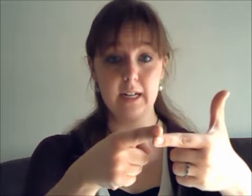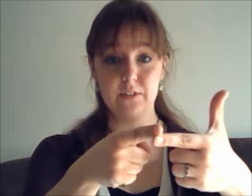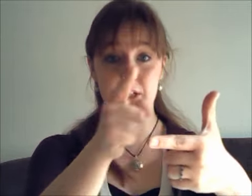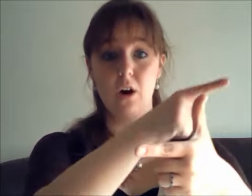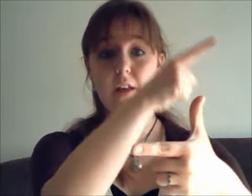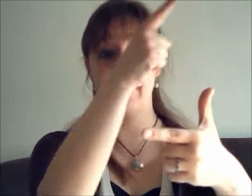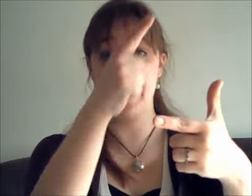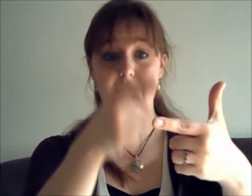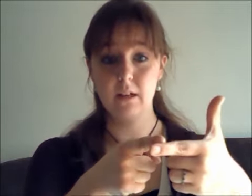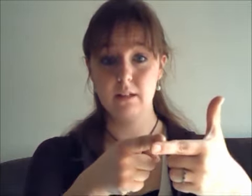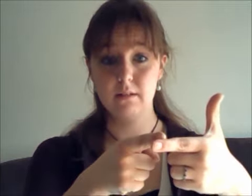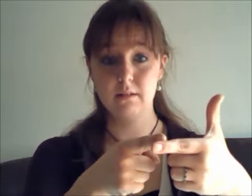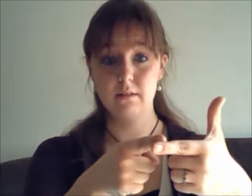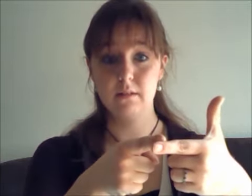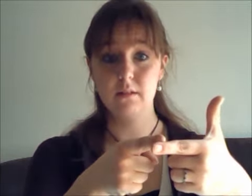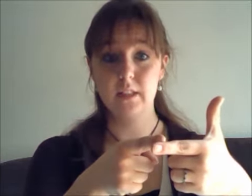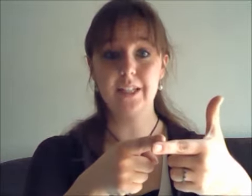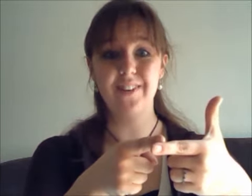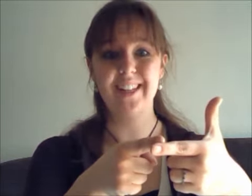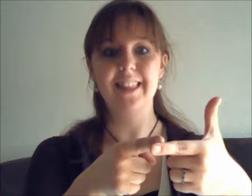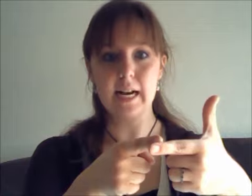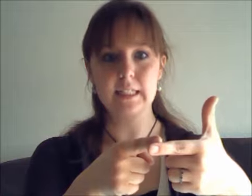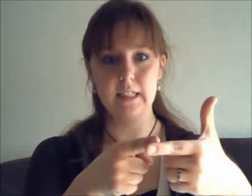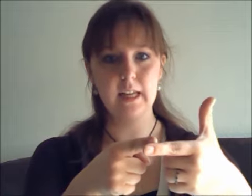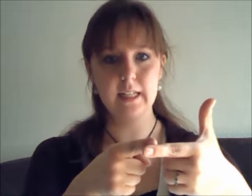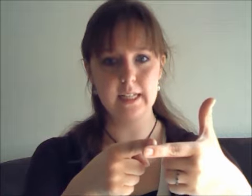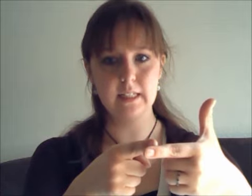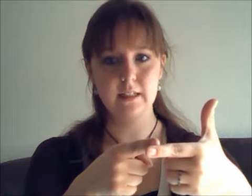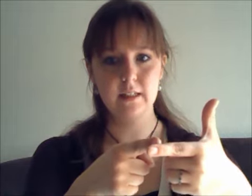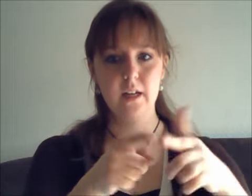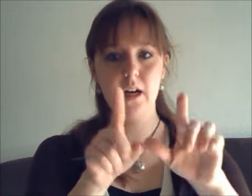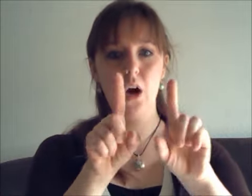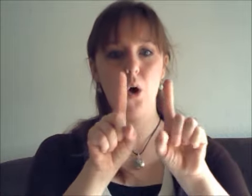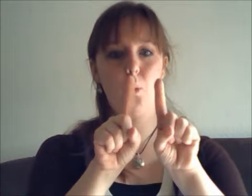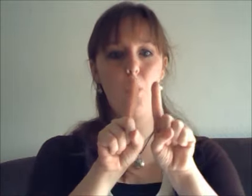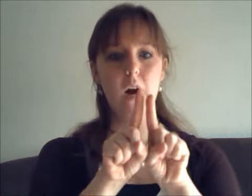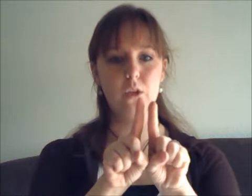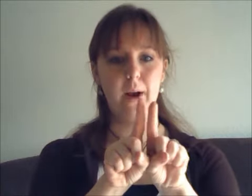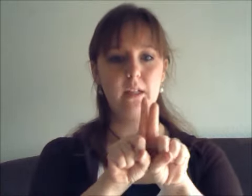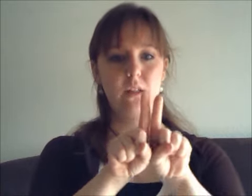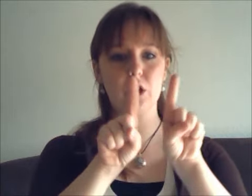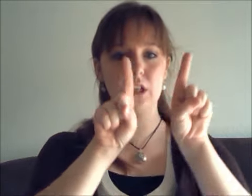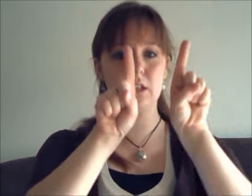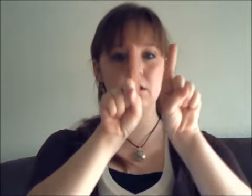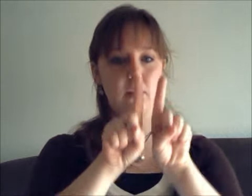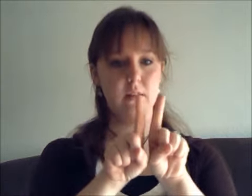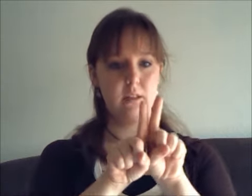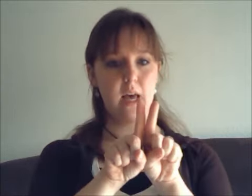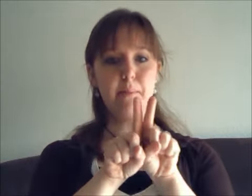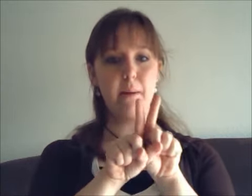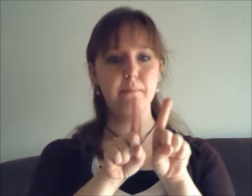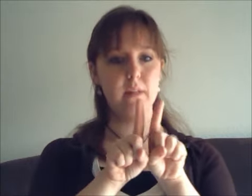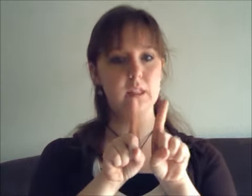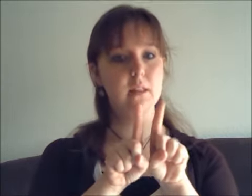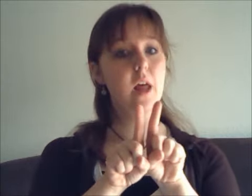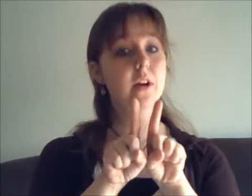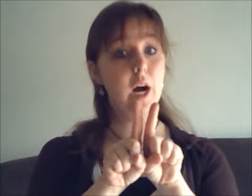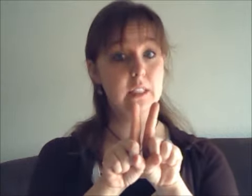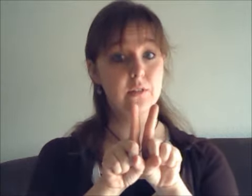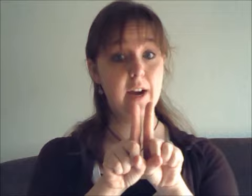finger. Then, signifying the next thing they did, walked away. So you're going to set them up. This is another classifier.